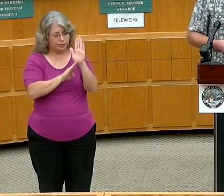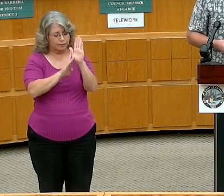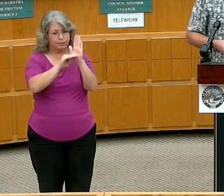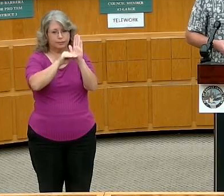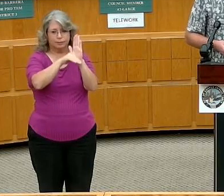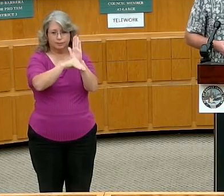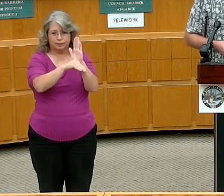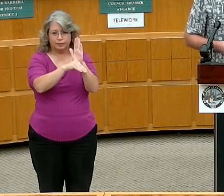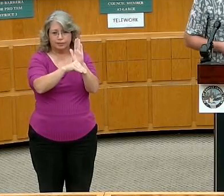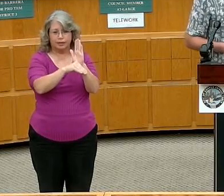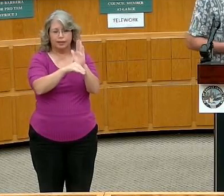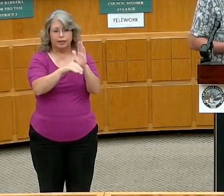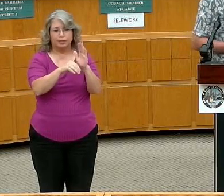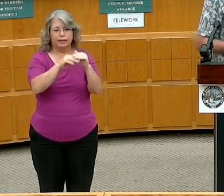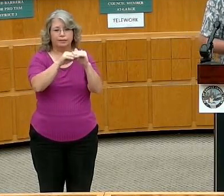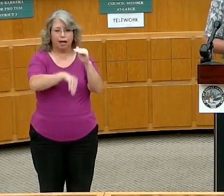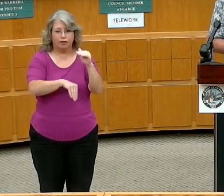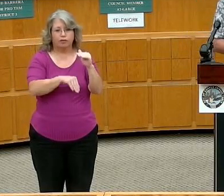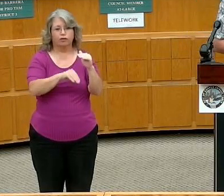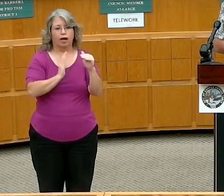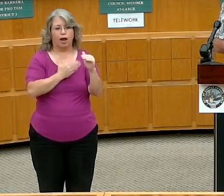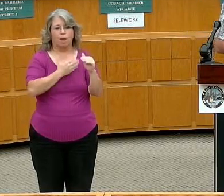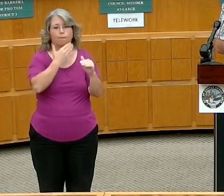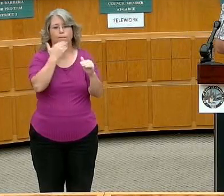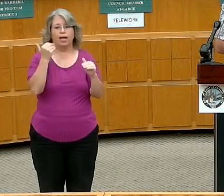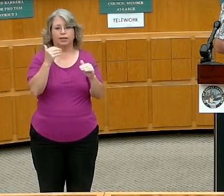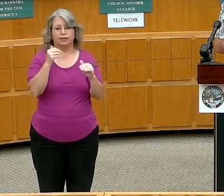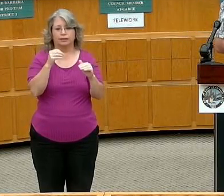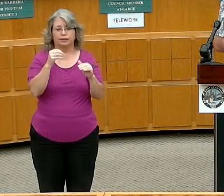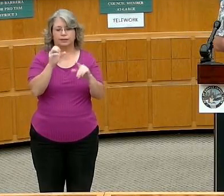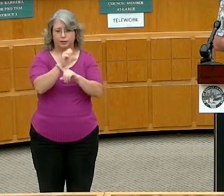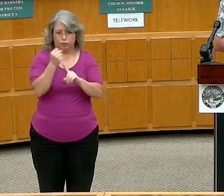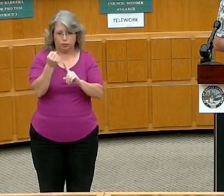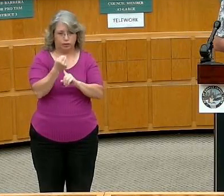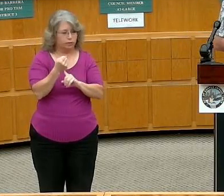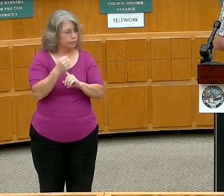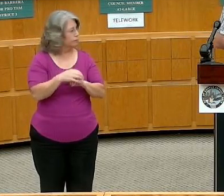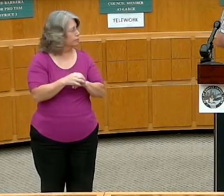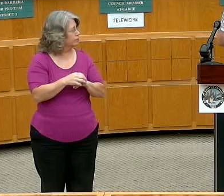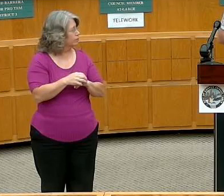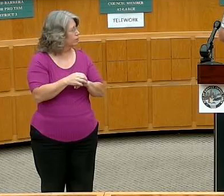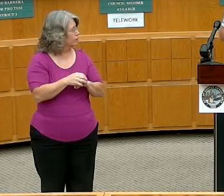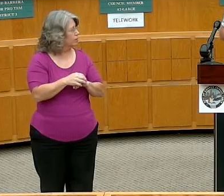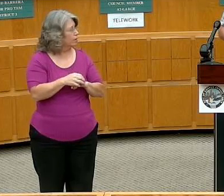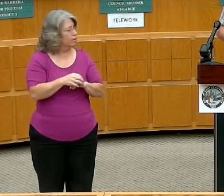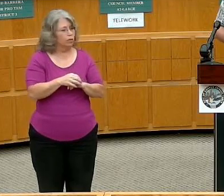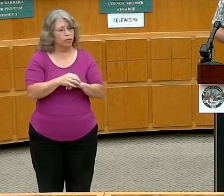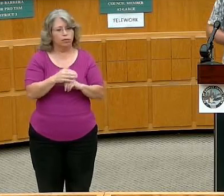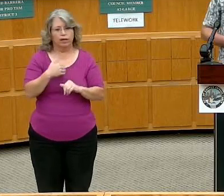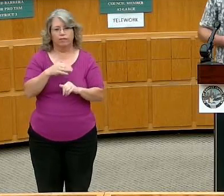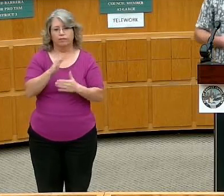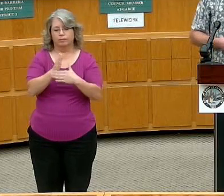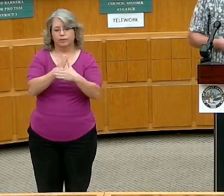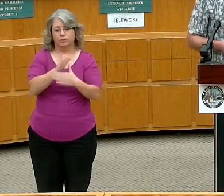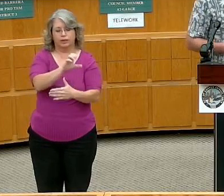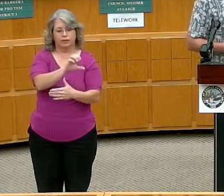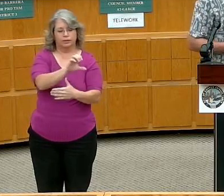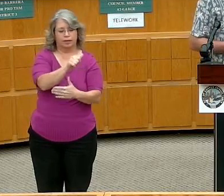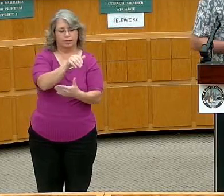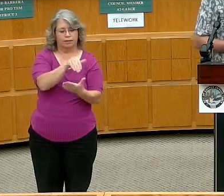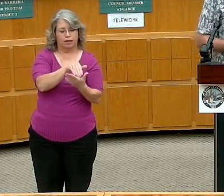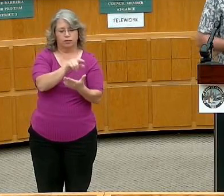lifted social distancing orders right now. So we have a range of somewhere from 10 to 87,000